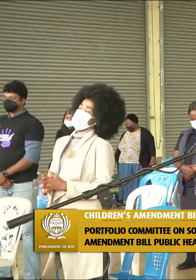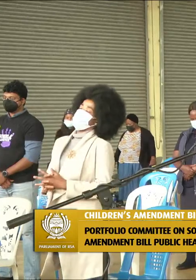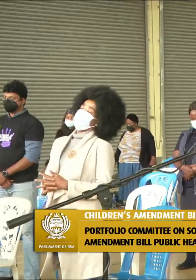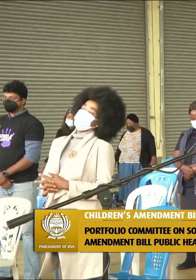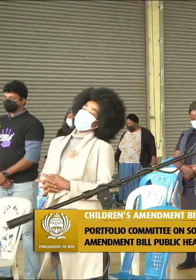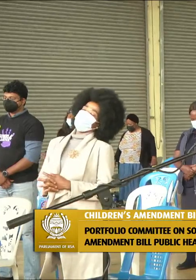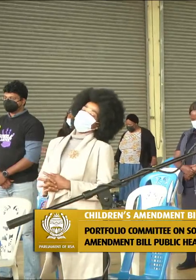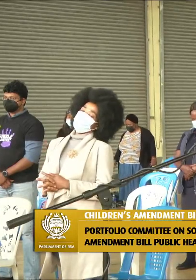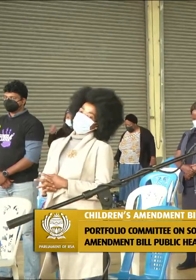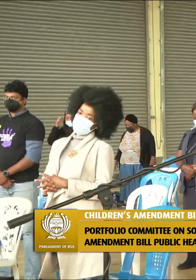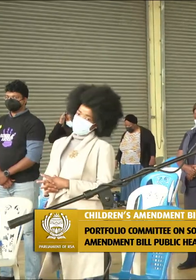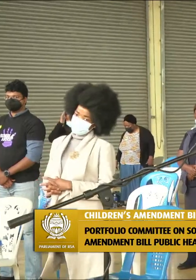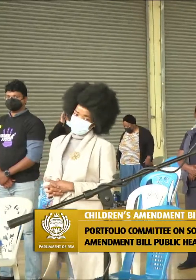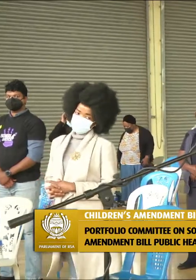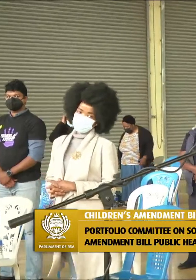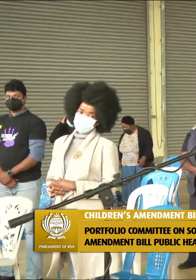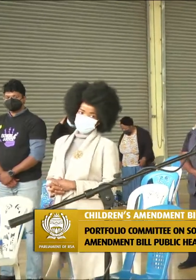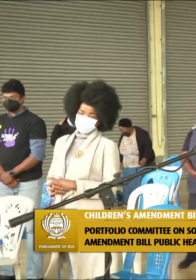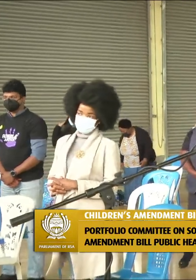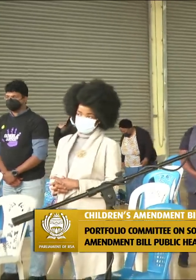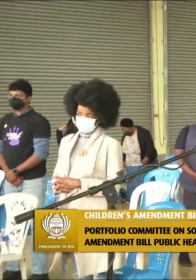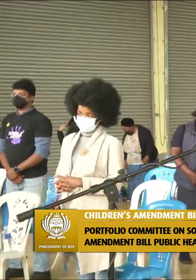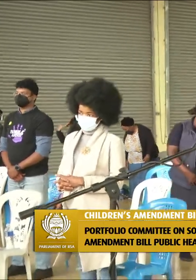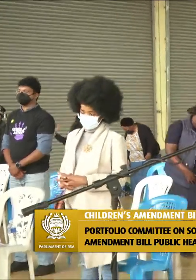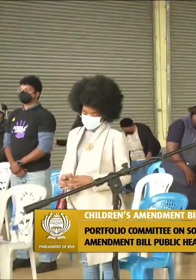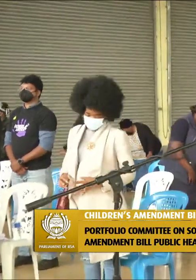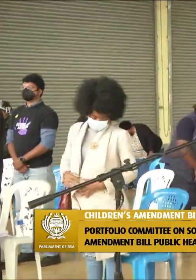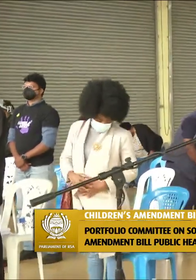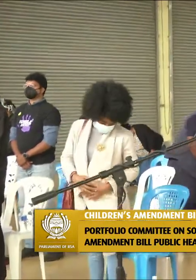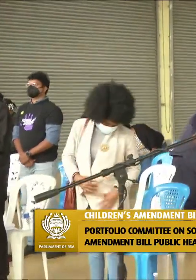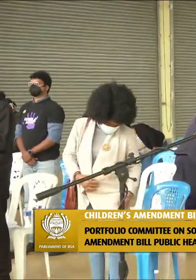kube phakade. Amen. Amen, Batu.